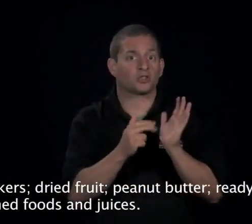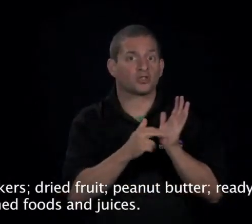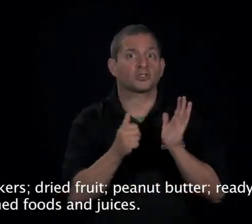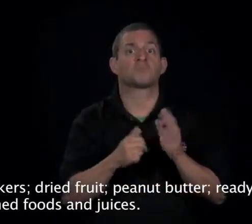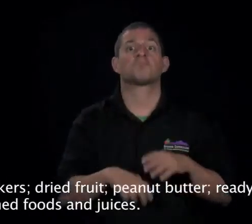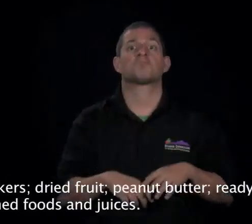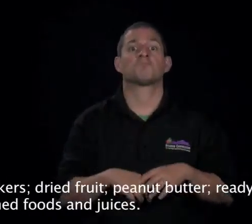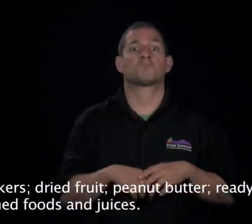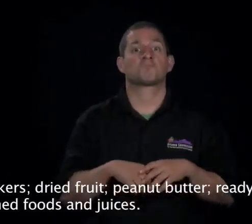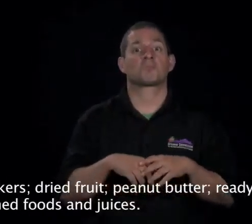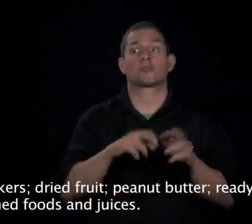peanut butter,